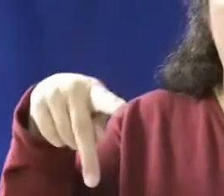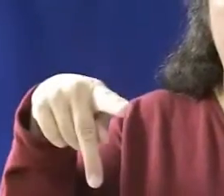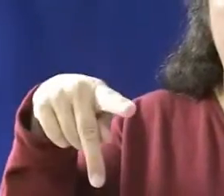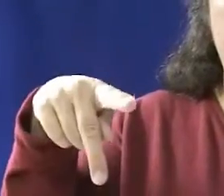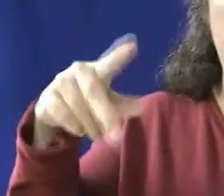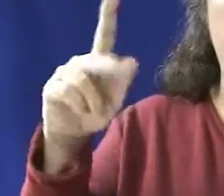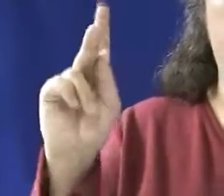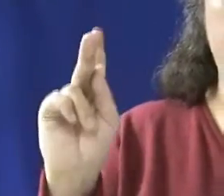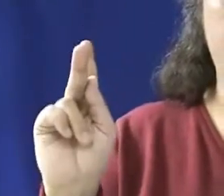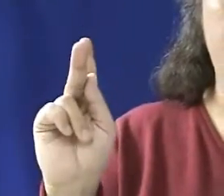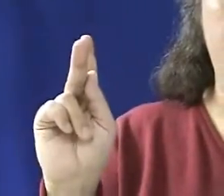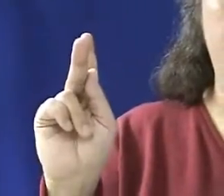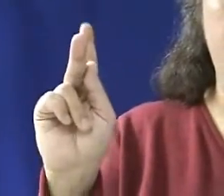P, the same as K,